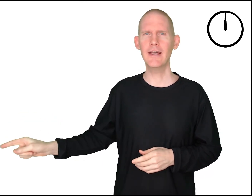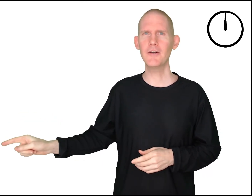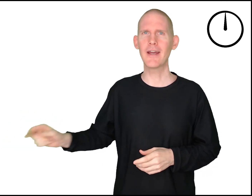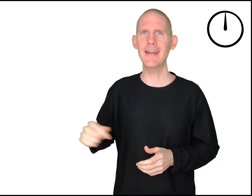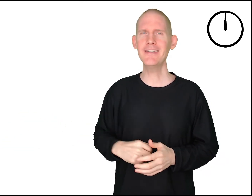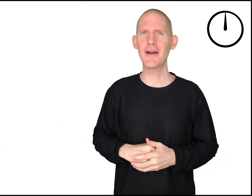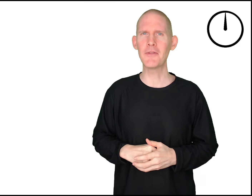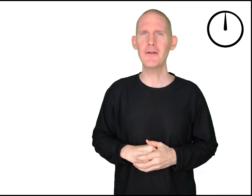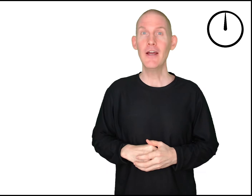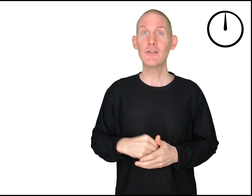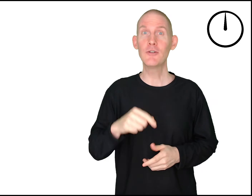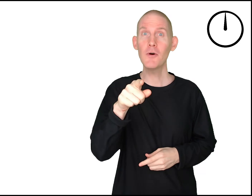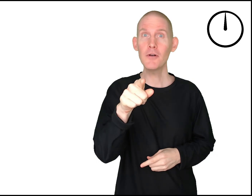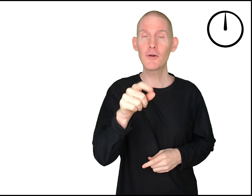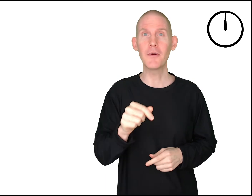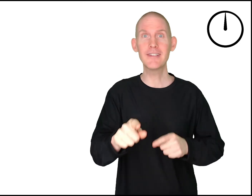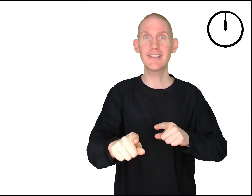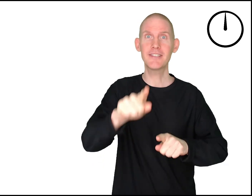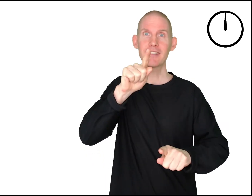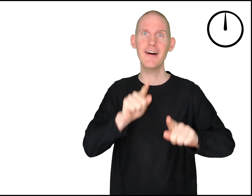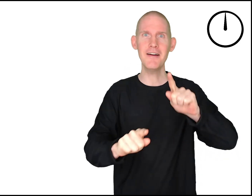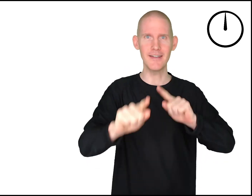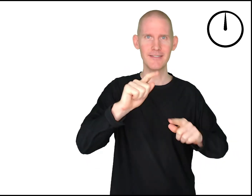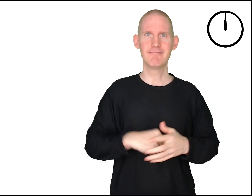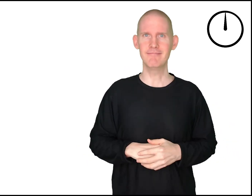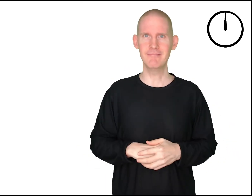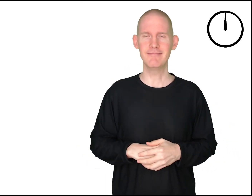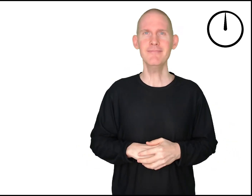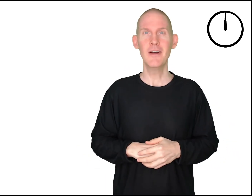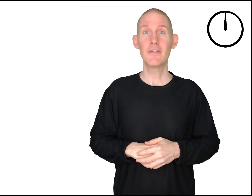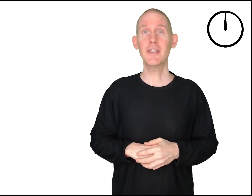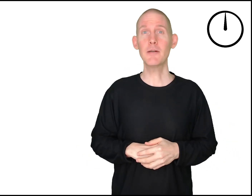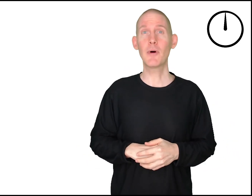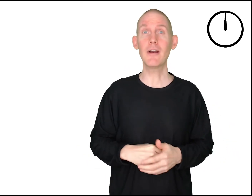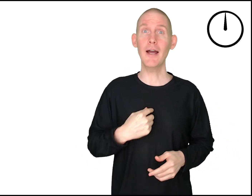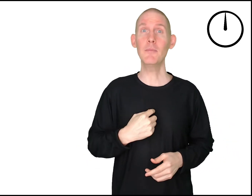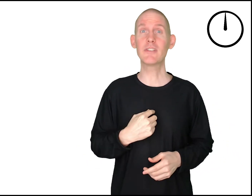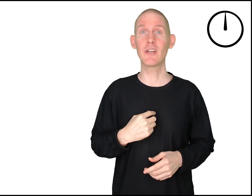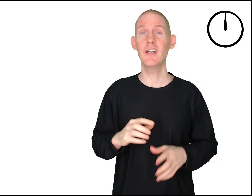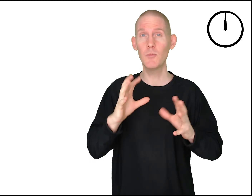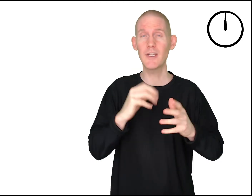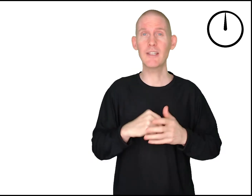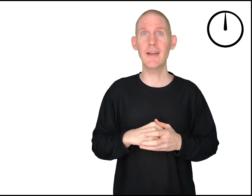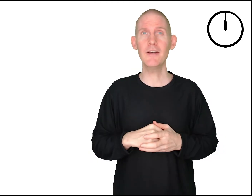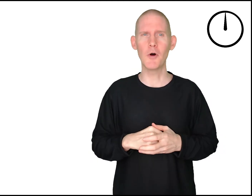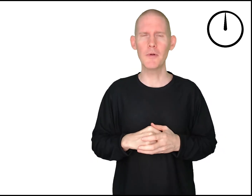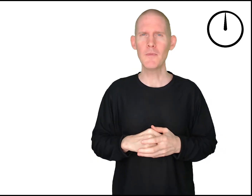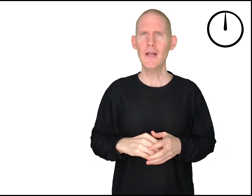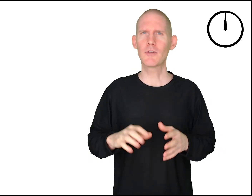little hand down there? You're going to sign. The second part, I'm going to sign, and we'll get to that in a moment. So the